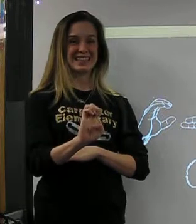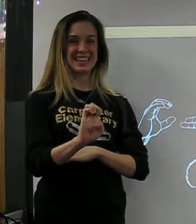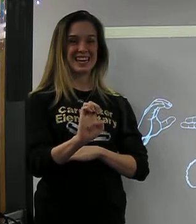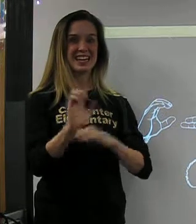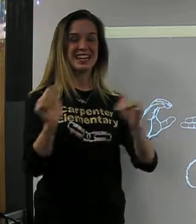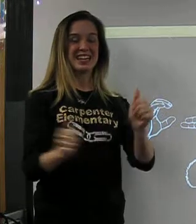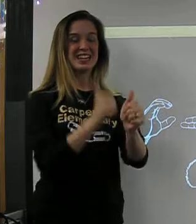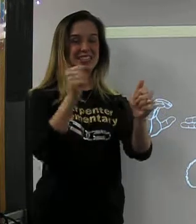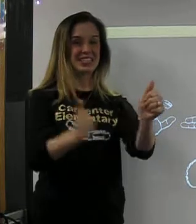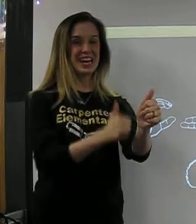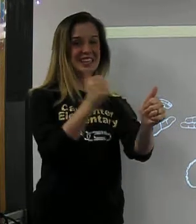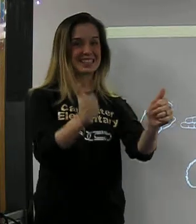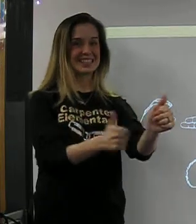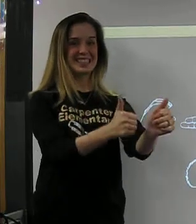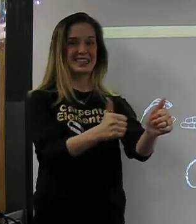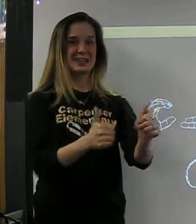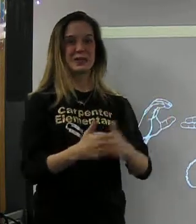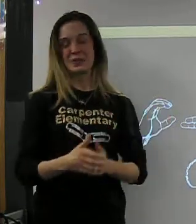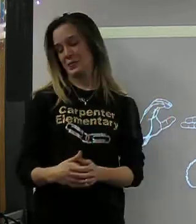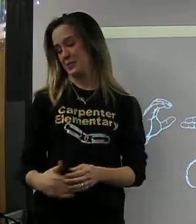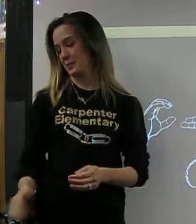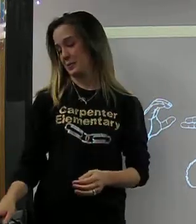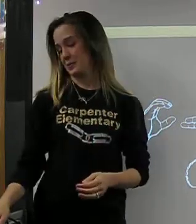C-H-A-S-E, chase.